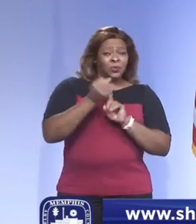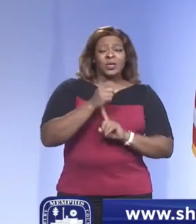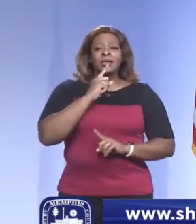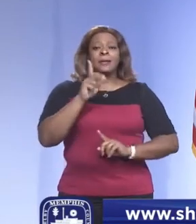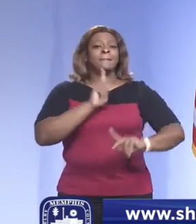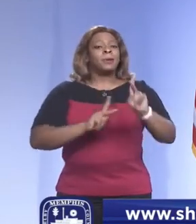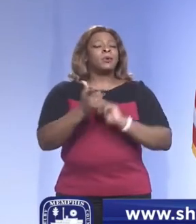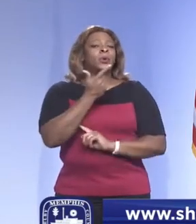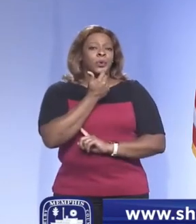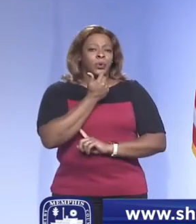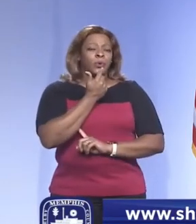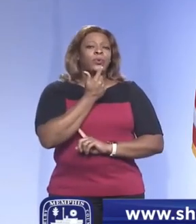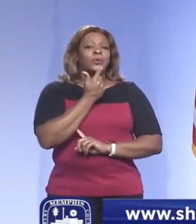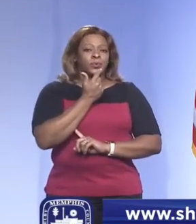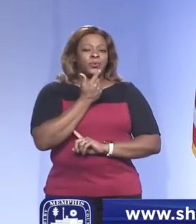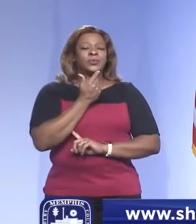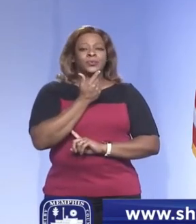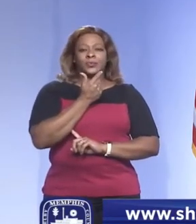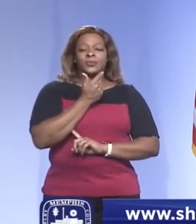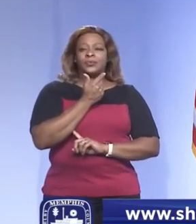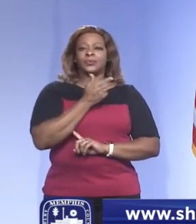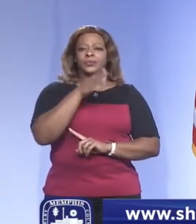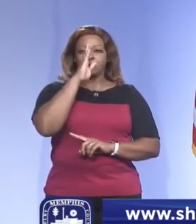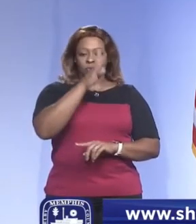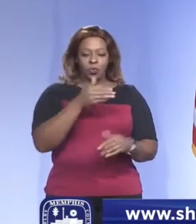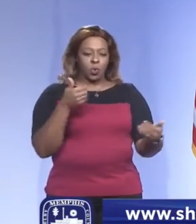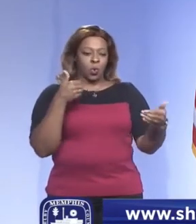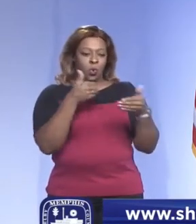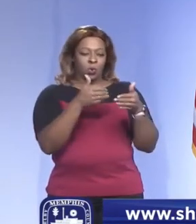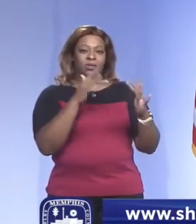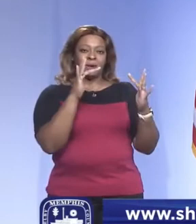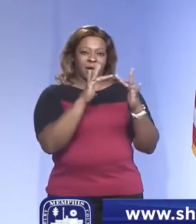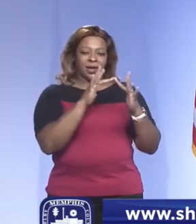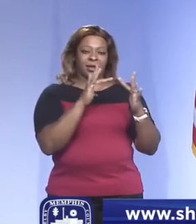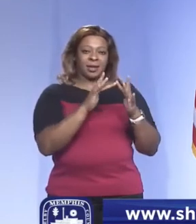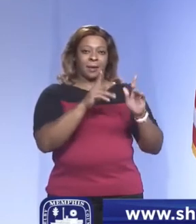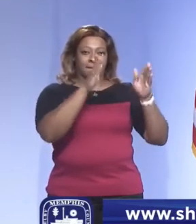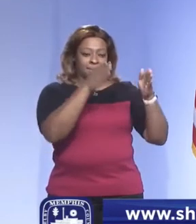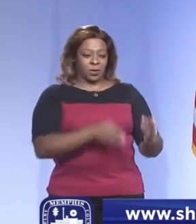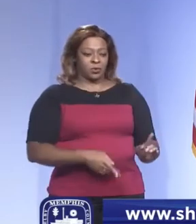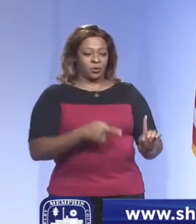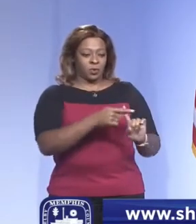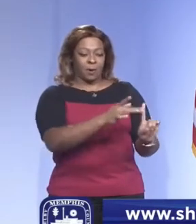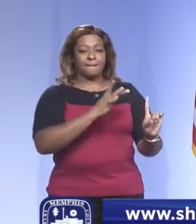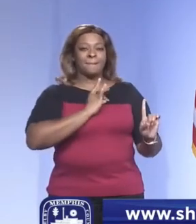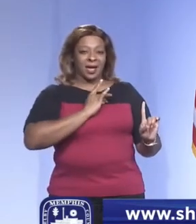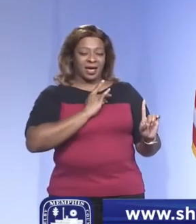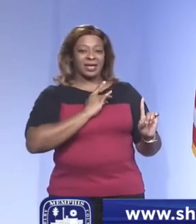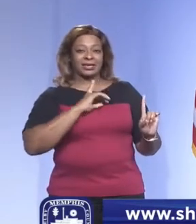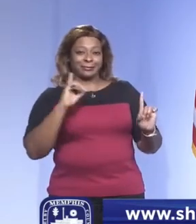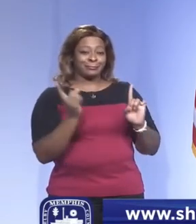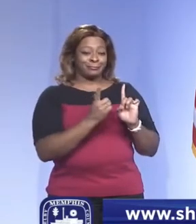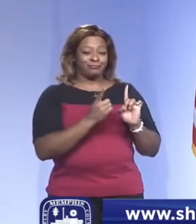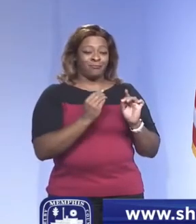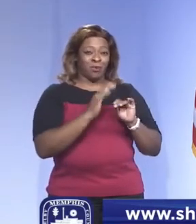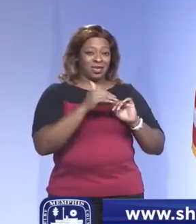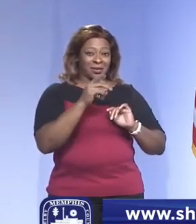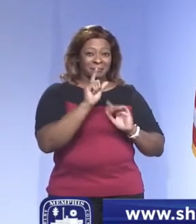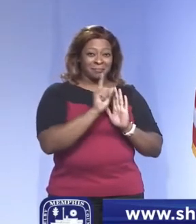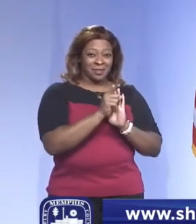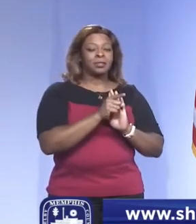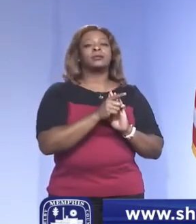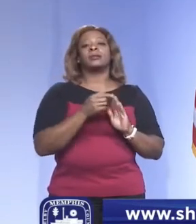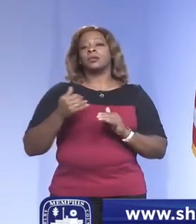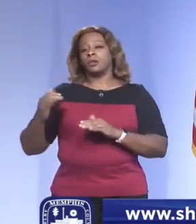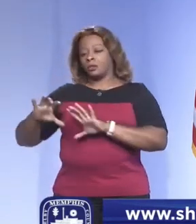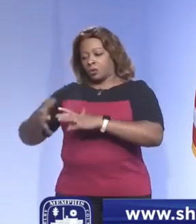people who are direct close contacts to someone who's test positive must be in quarantine. That